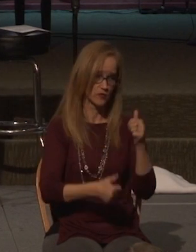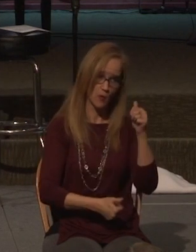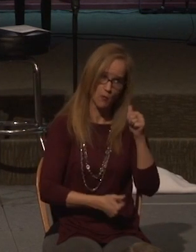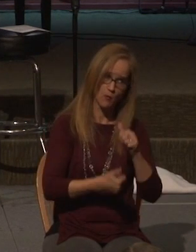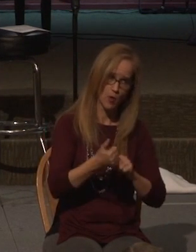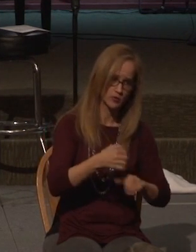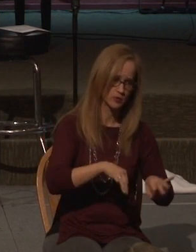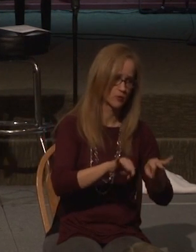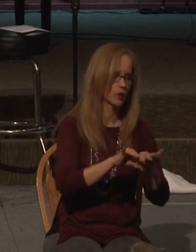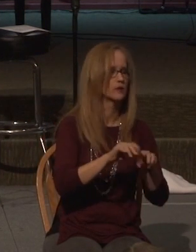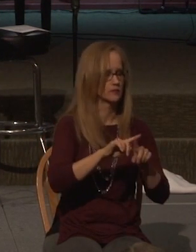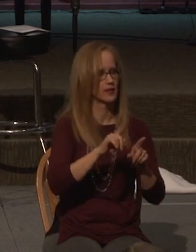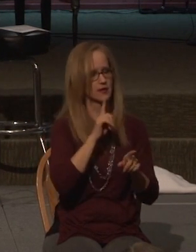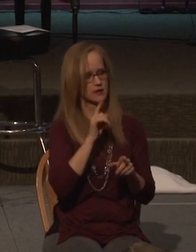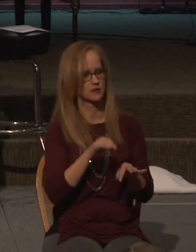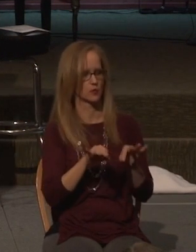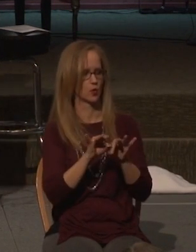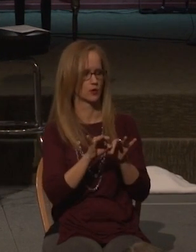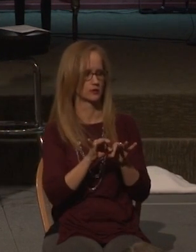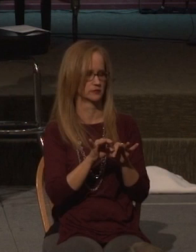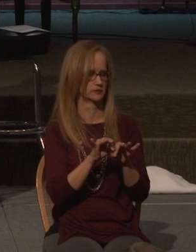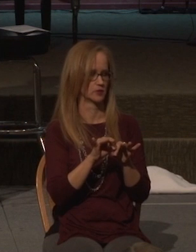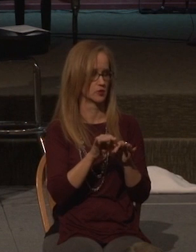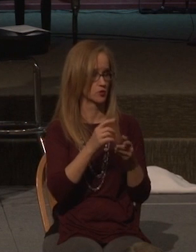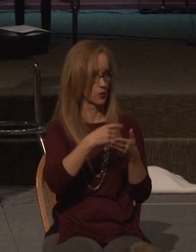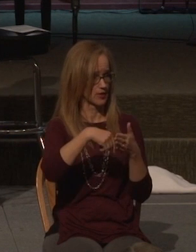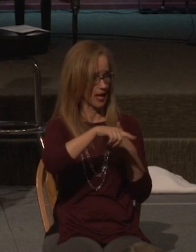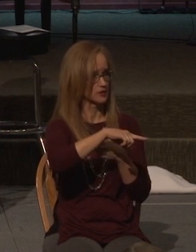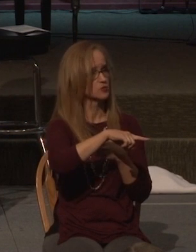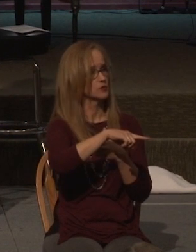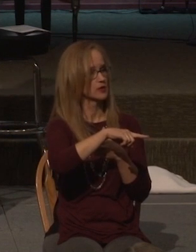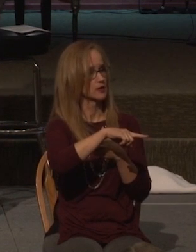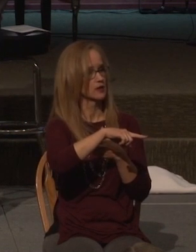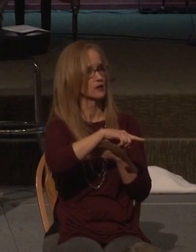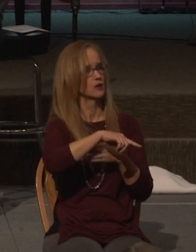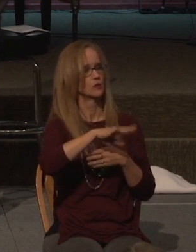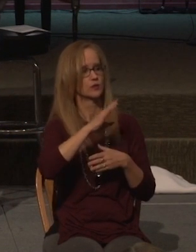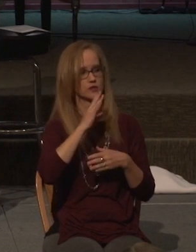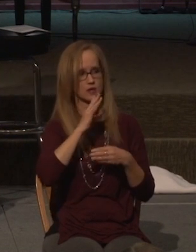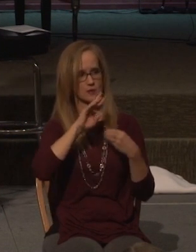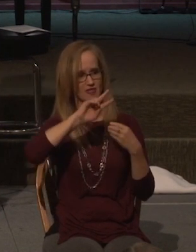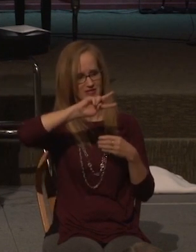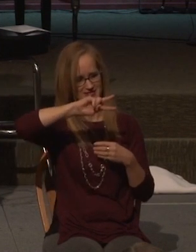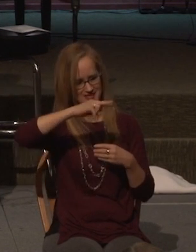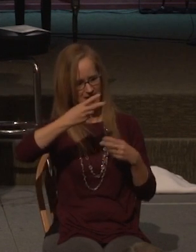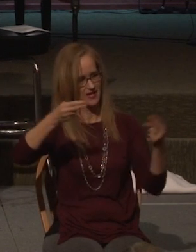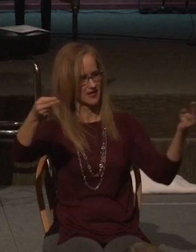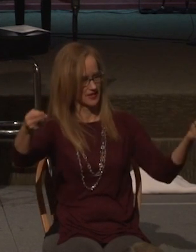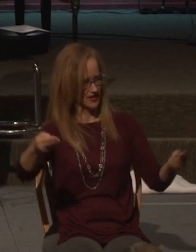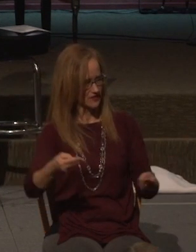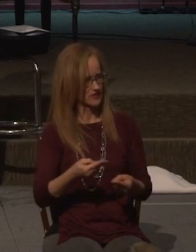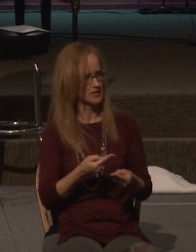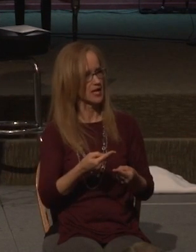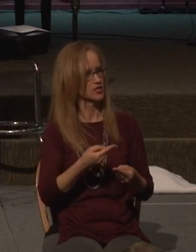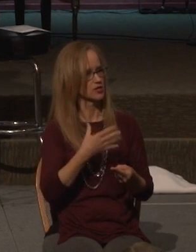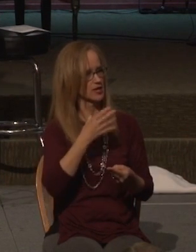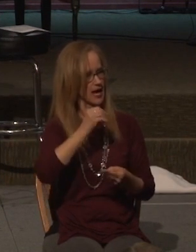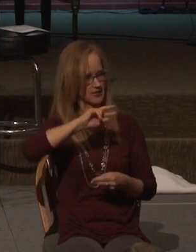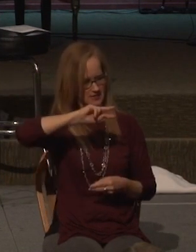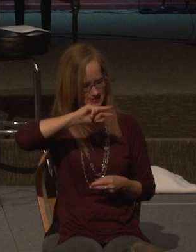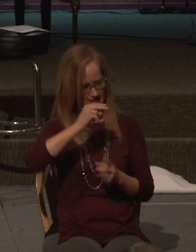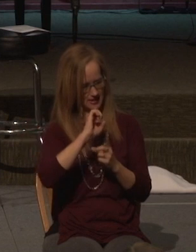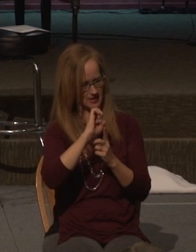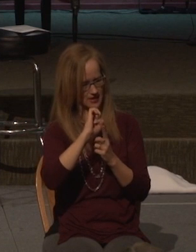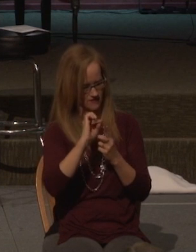it is important. And next week, we'll get to Jesus' second invitation and our second